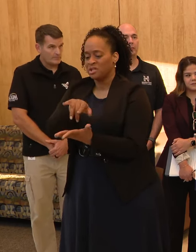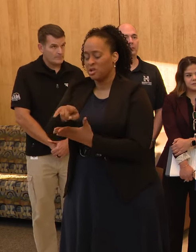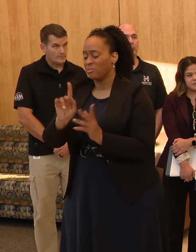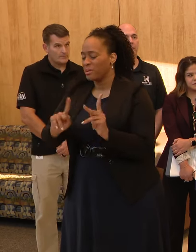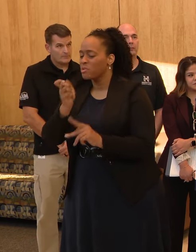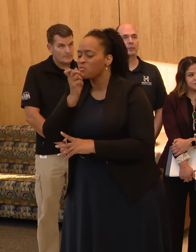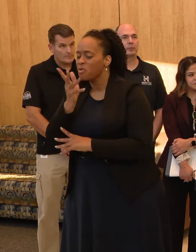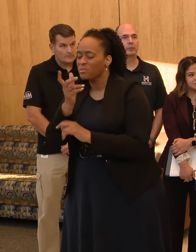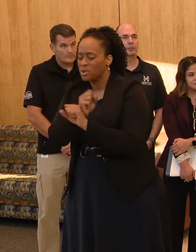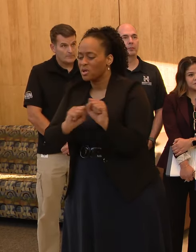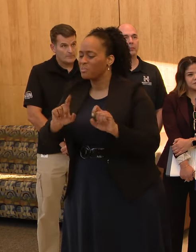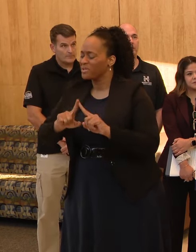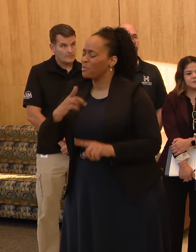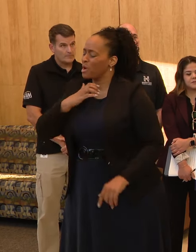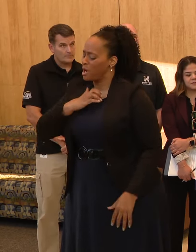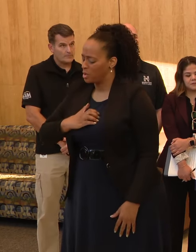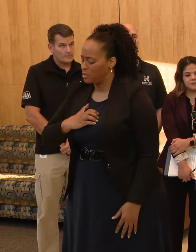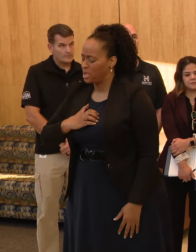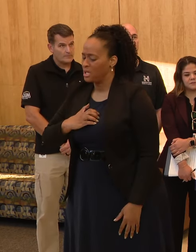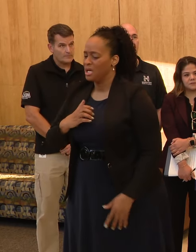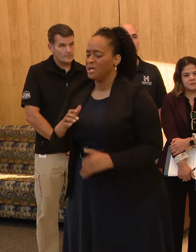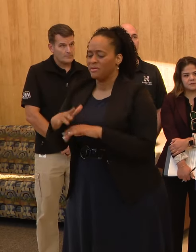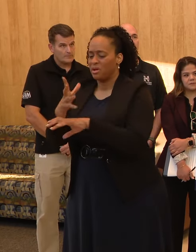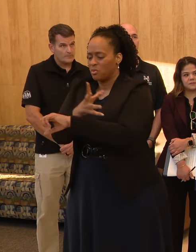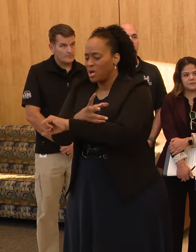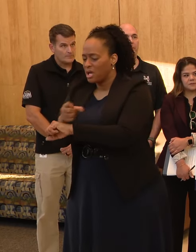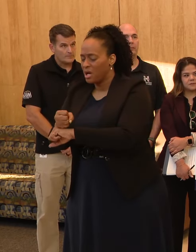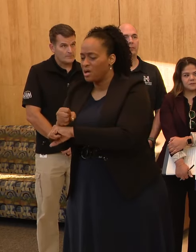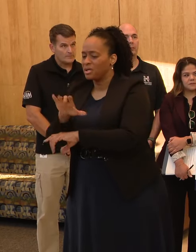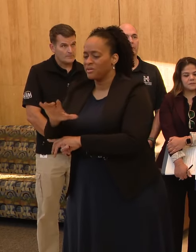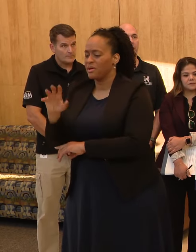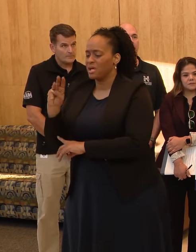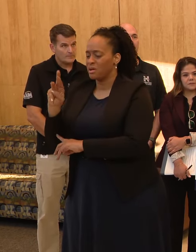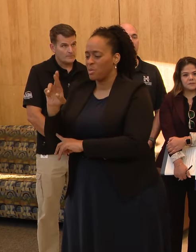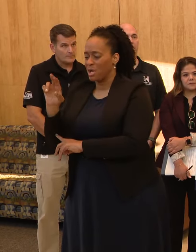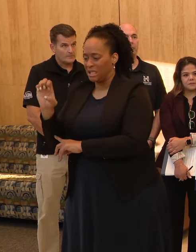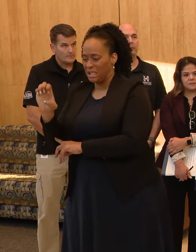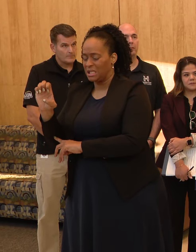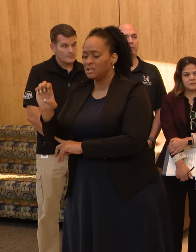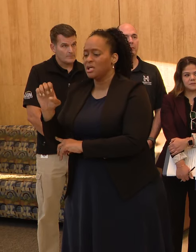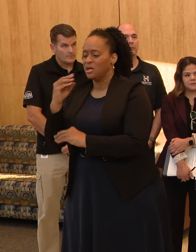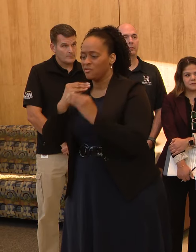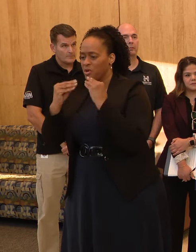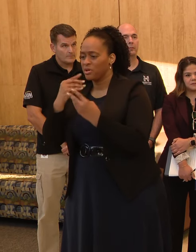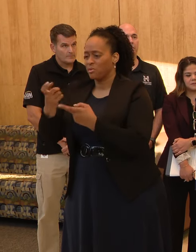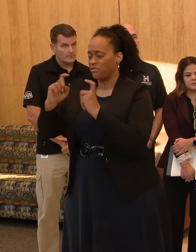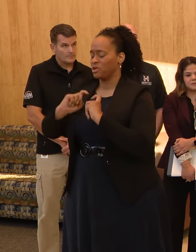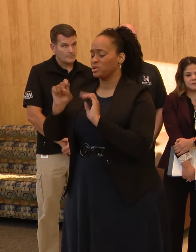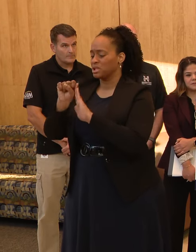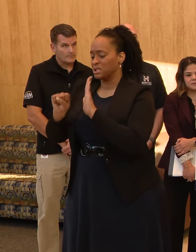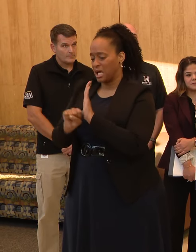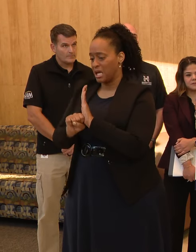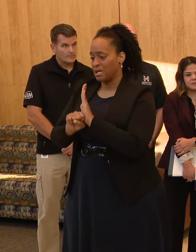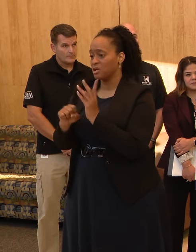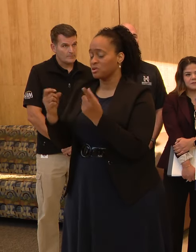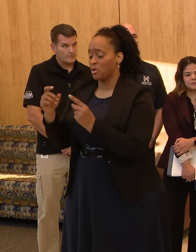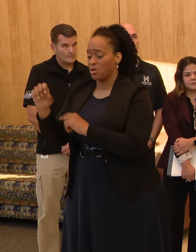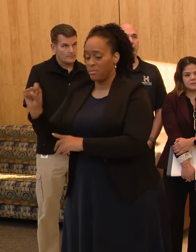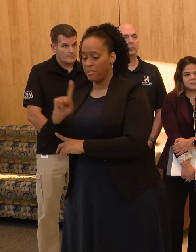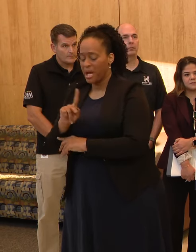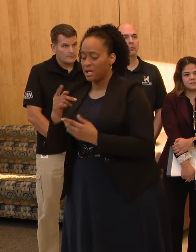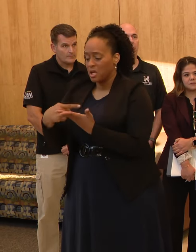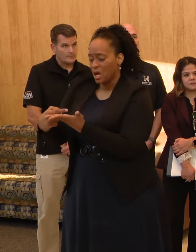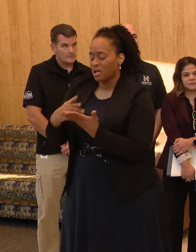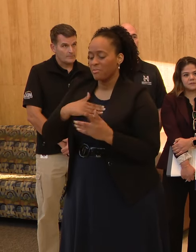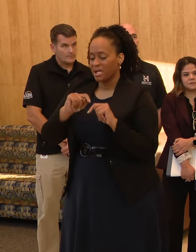warm and secure, but they were hungry. They'd run out of their MREs that were furnished by the state. So coming back, talking to